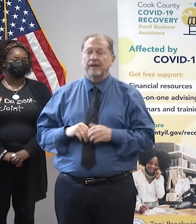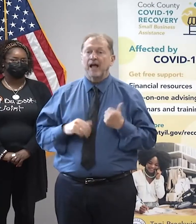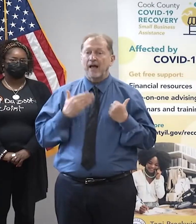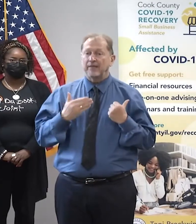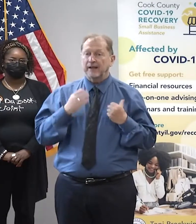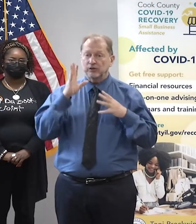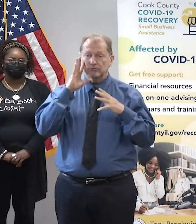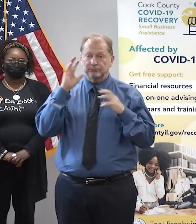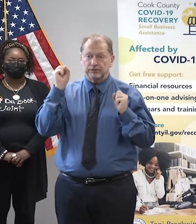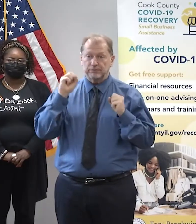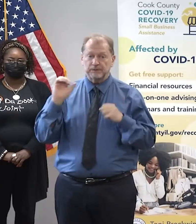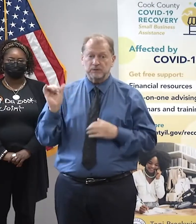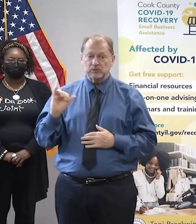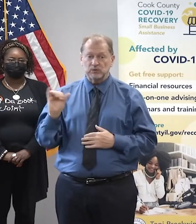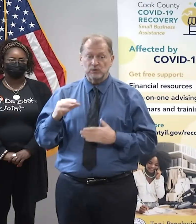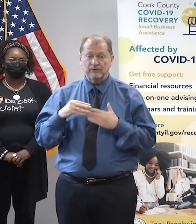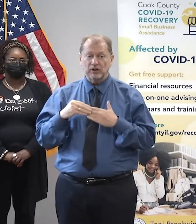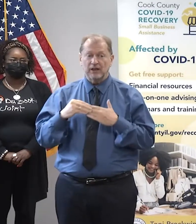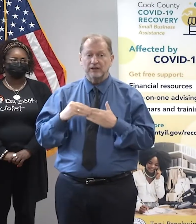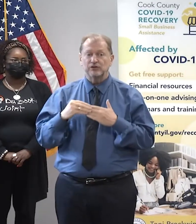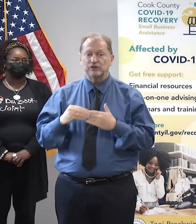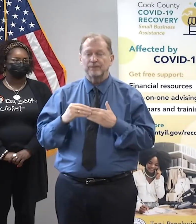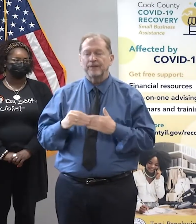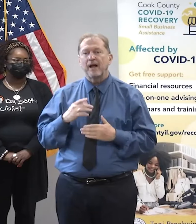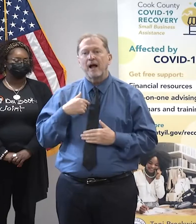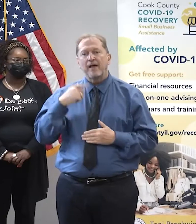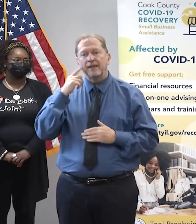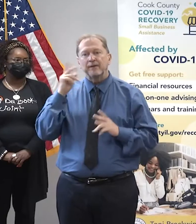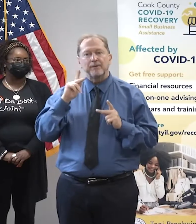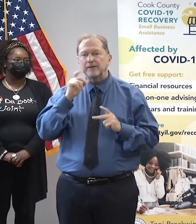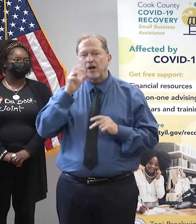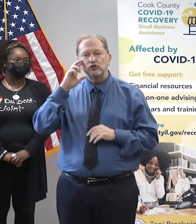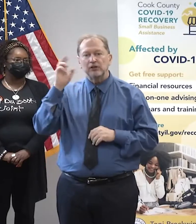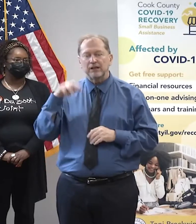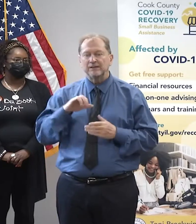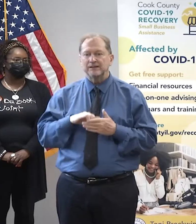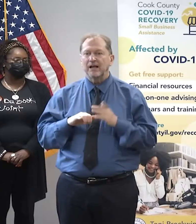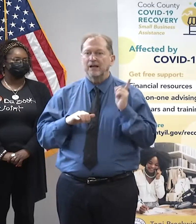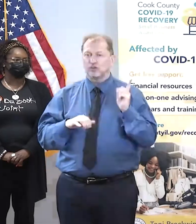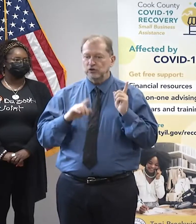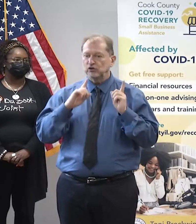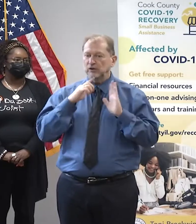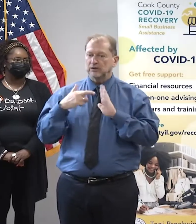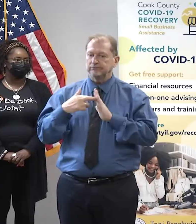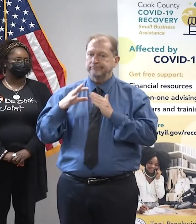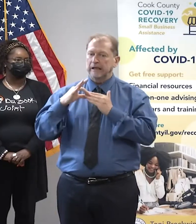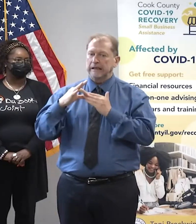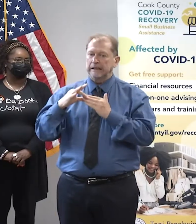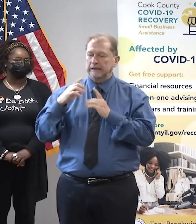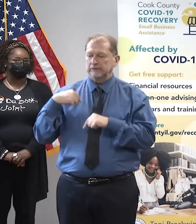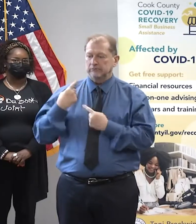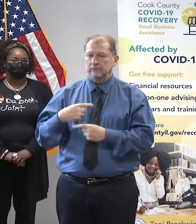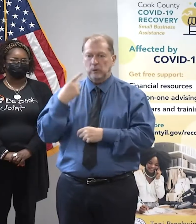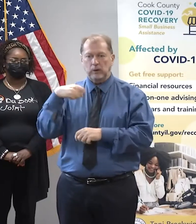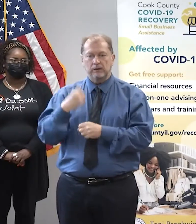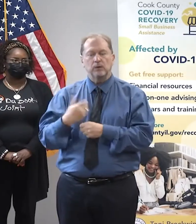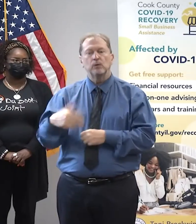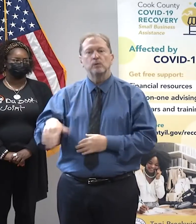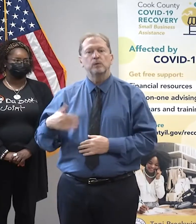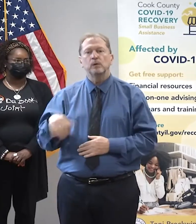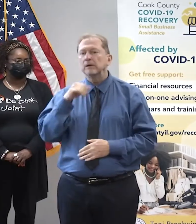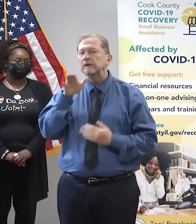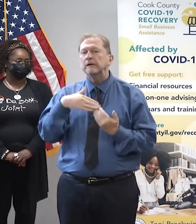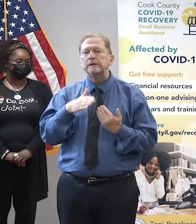your leadership. I don't think it's stated enough. Your poise over the last year has been absolutely remarkable. And given how difficult